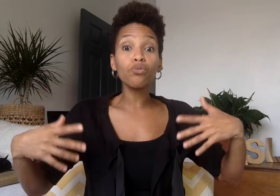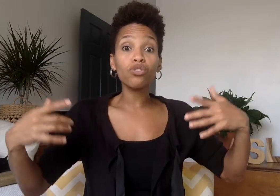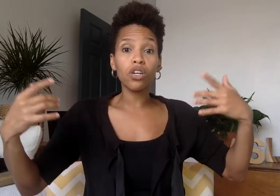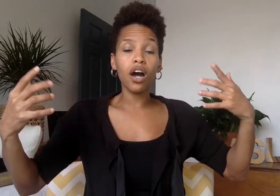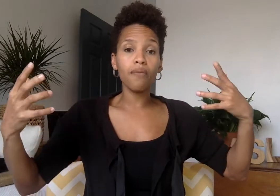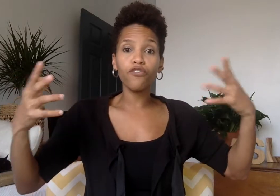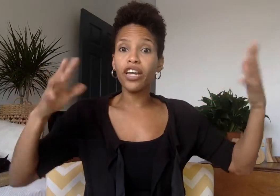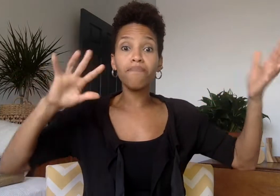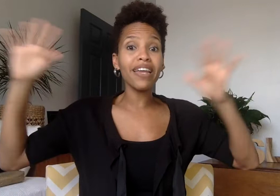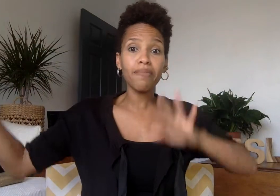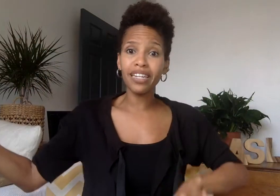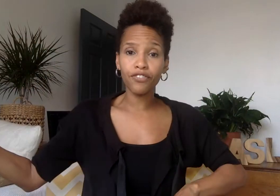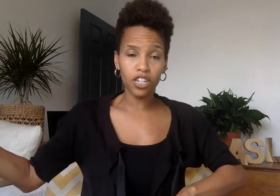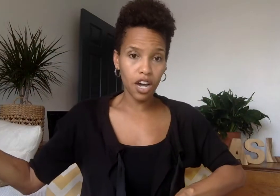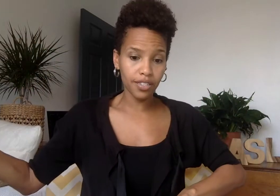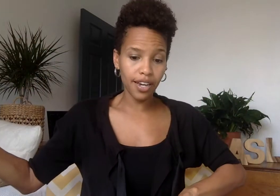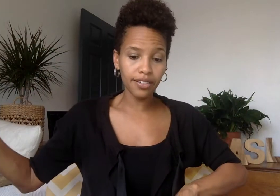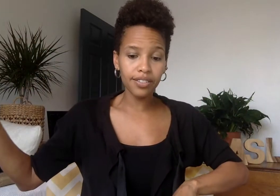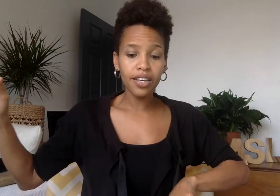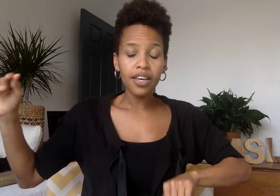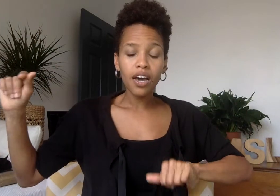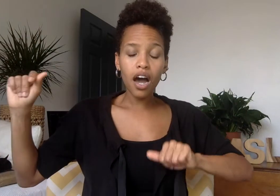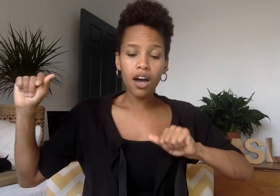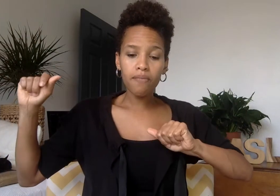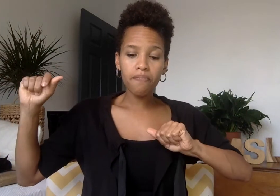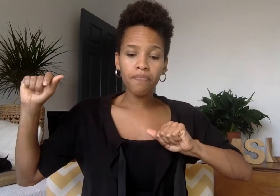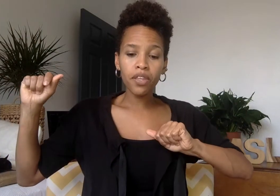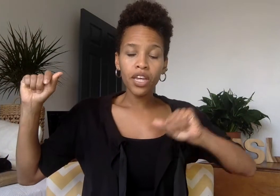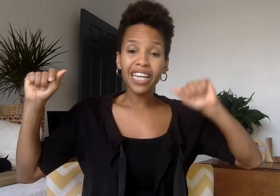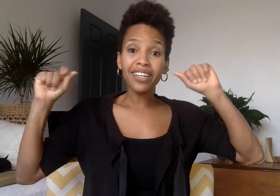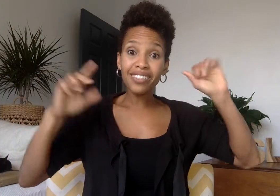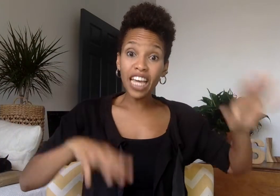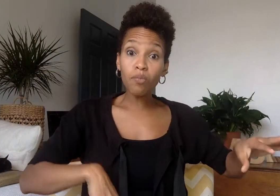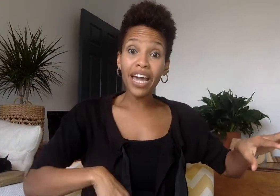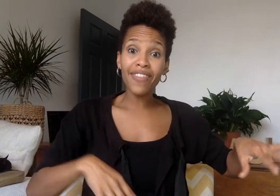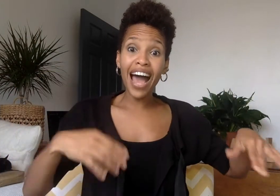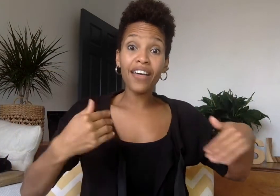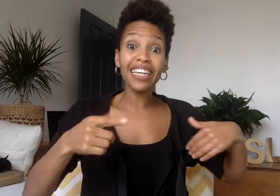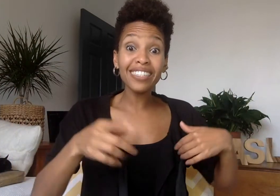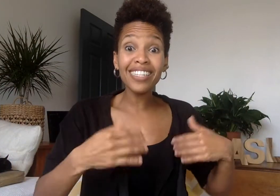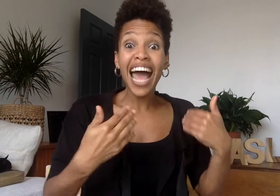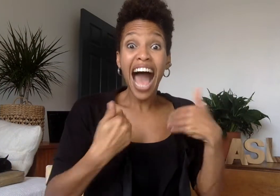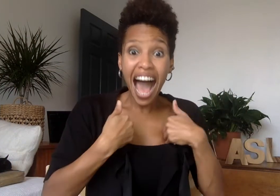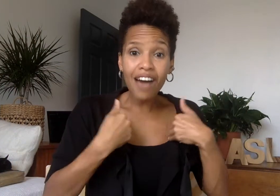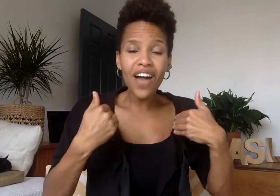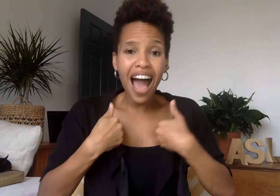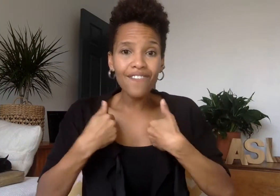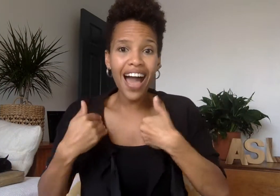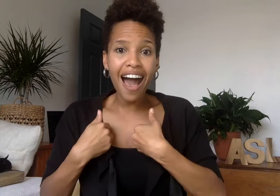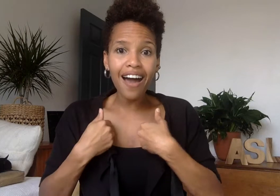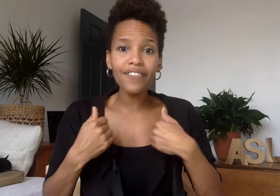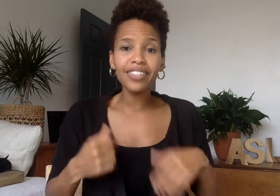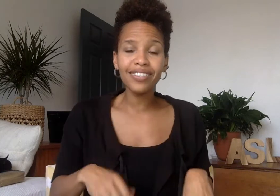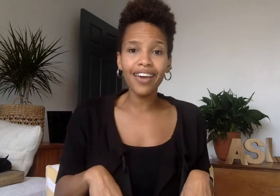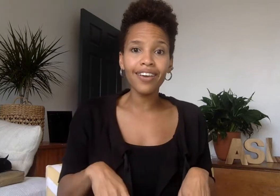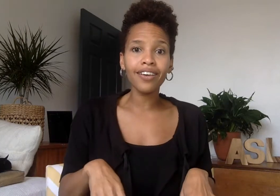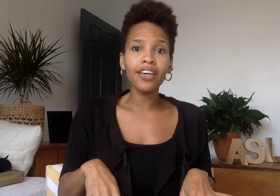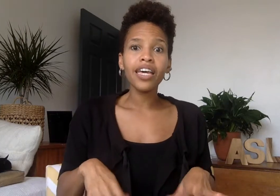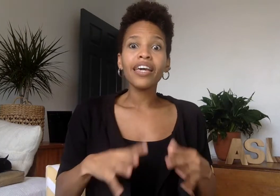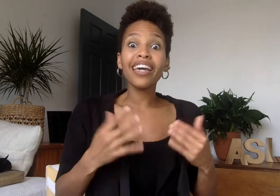used in many, many different contexts. In the same way that his have is saying it